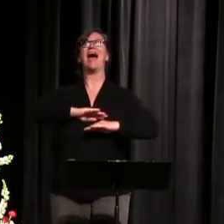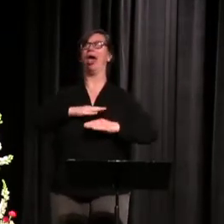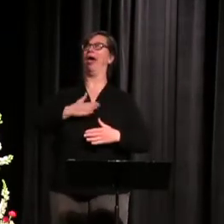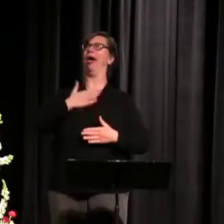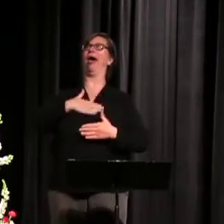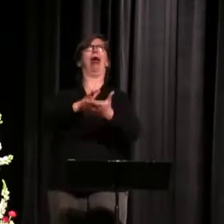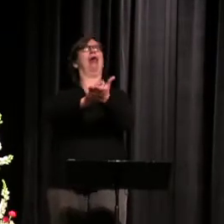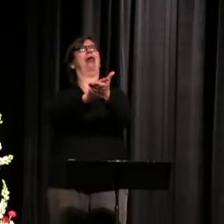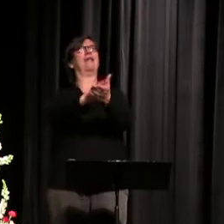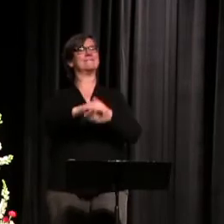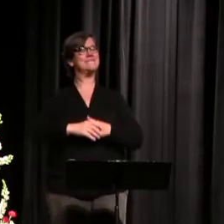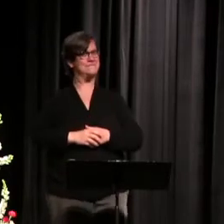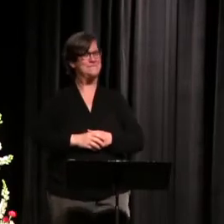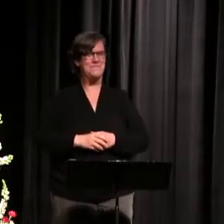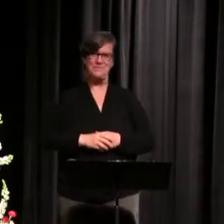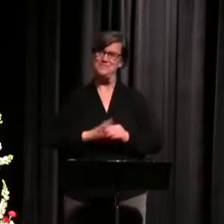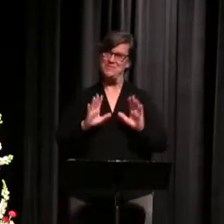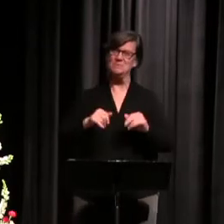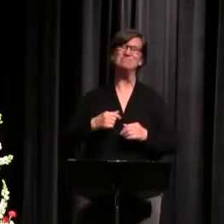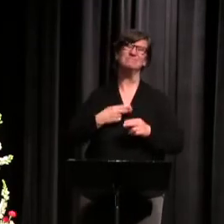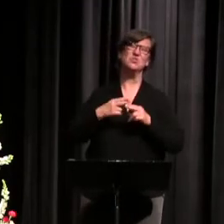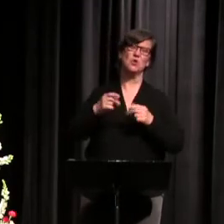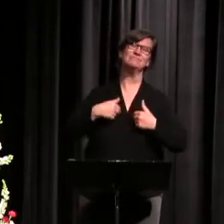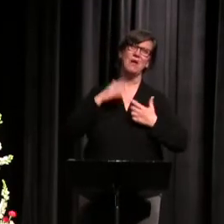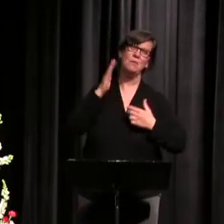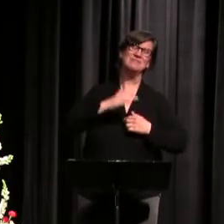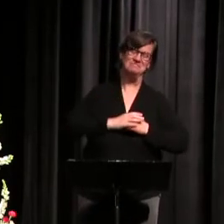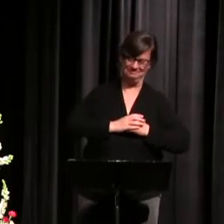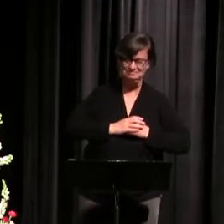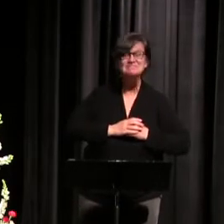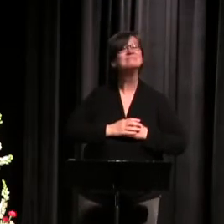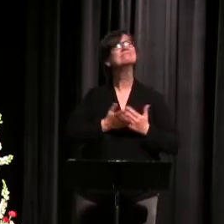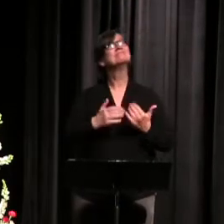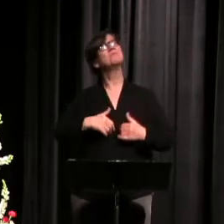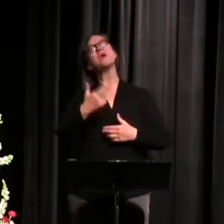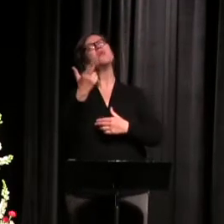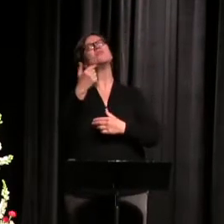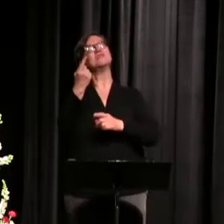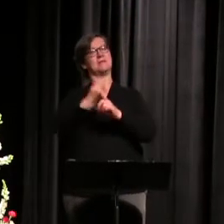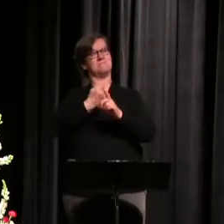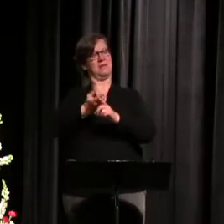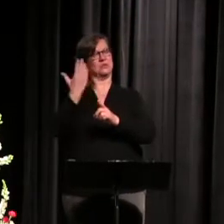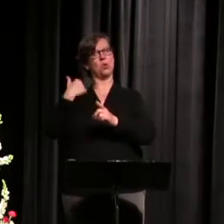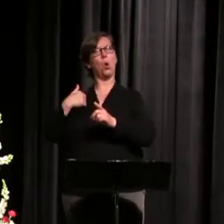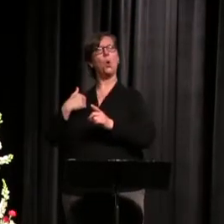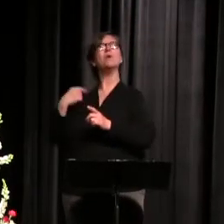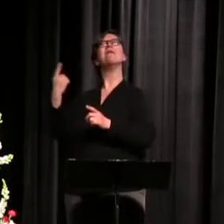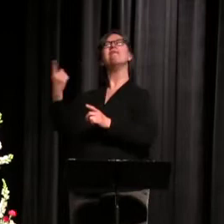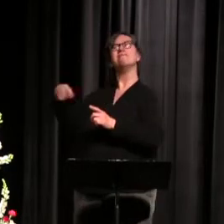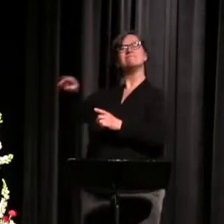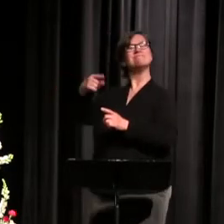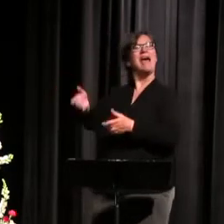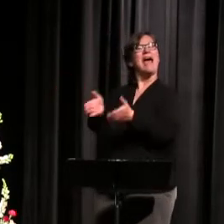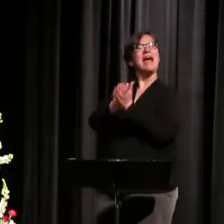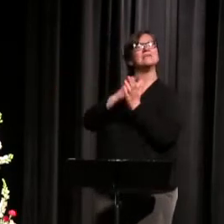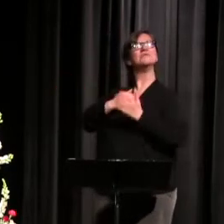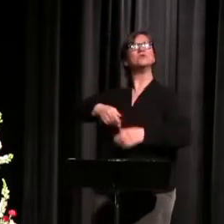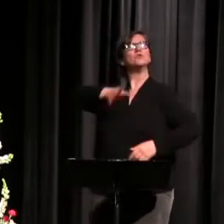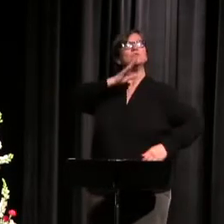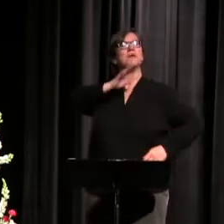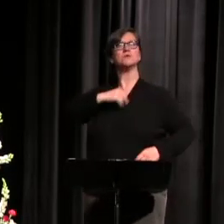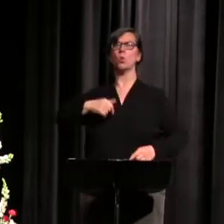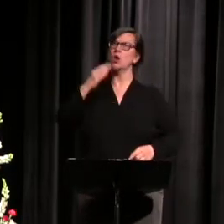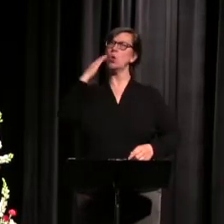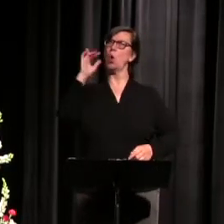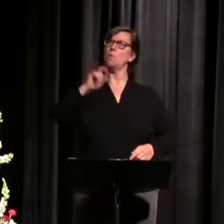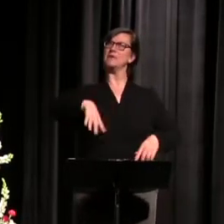When I was selected to be the commencement speaker months ago, I knew I had to take this task seriously. So I decided to prepare